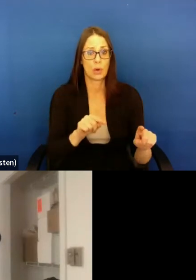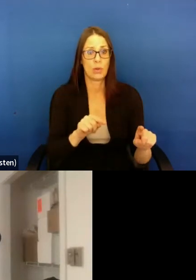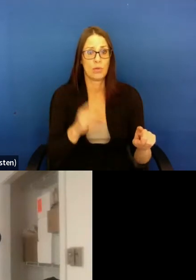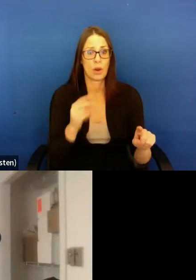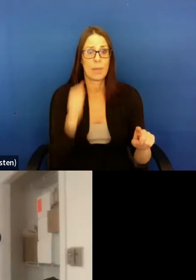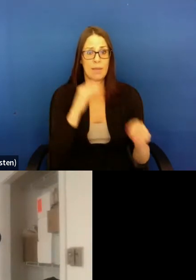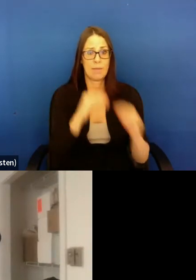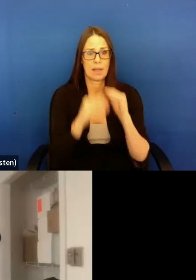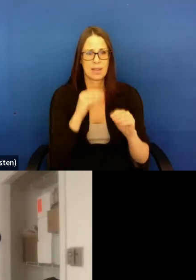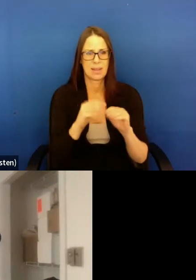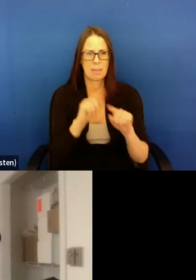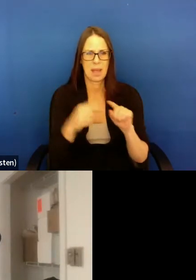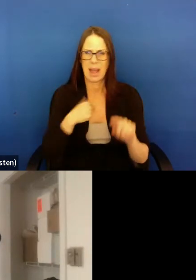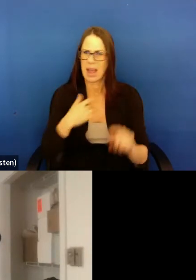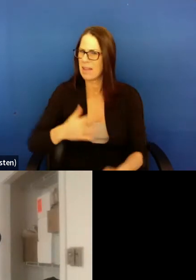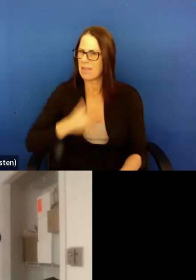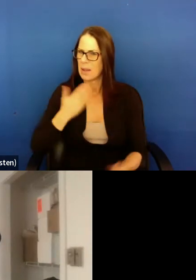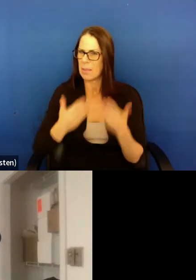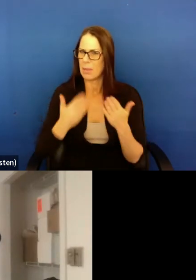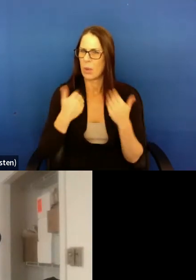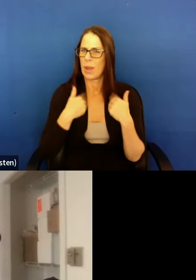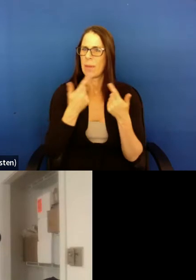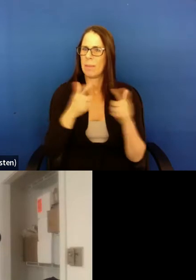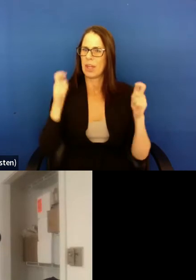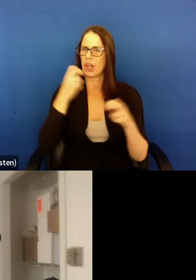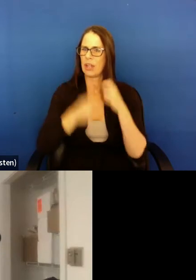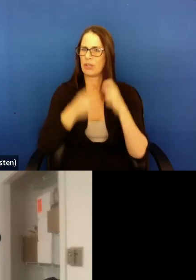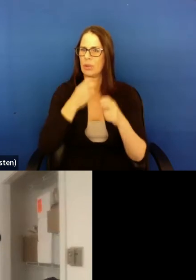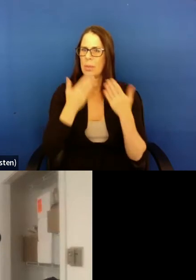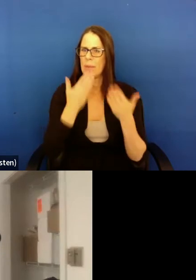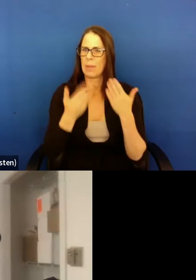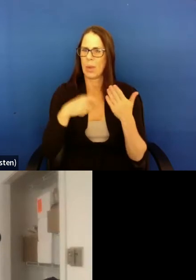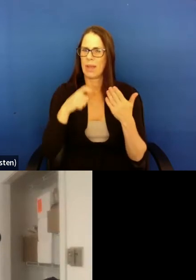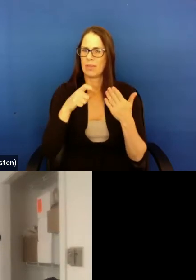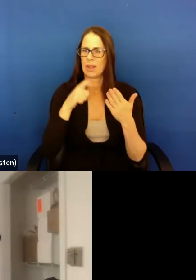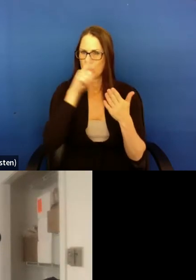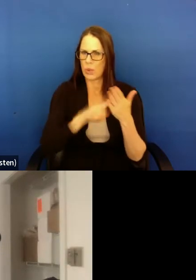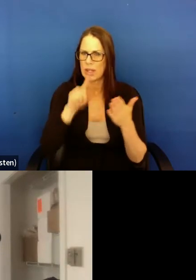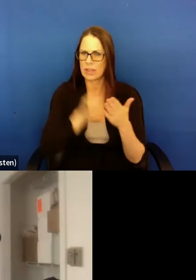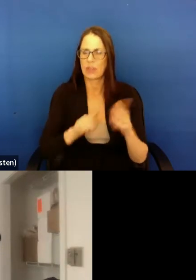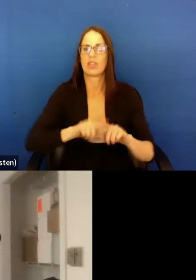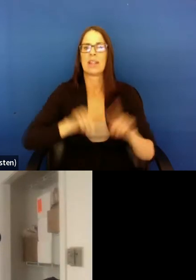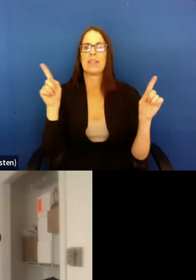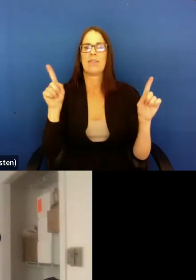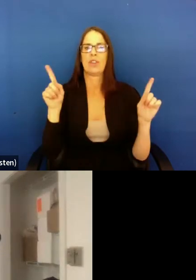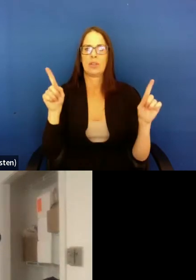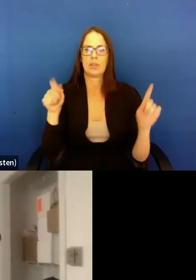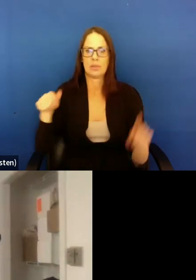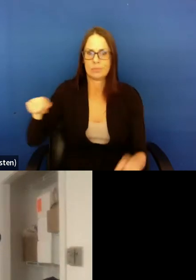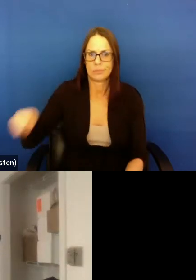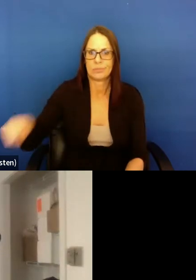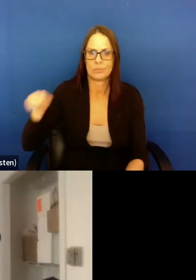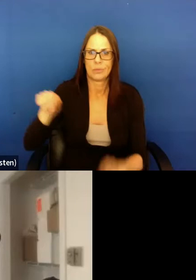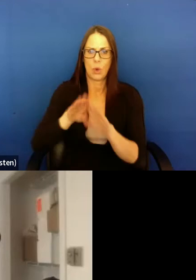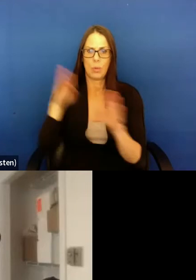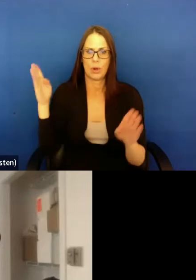where we might need to look at a different kind of opener. Mhm. Um, I actually about